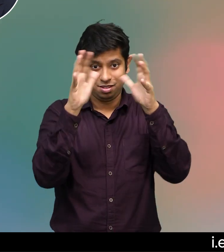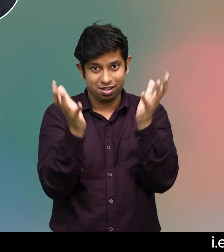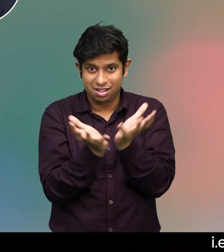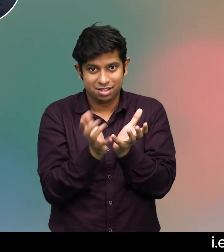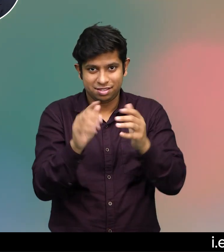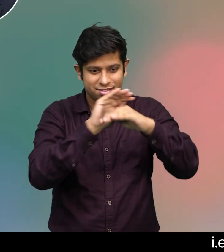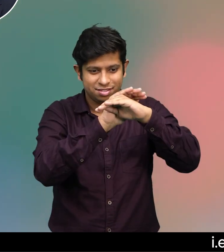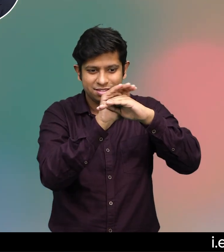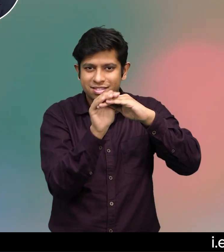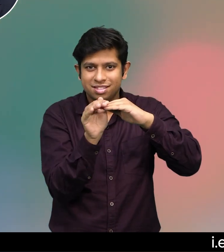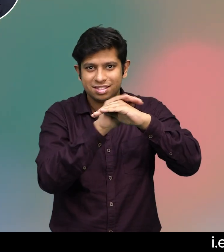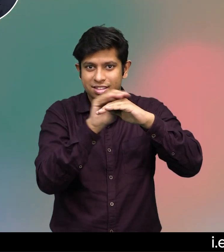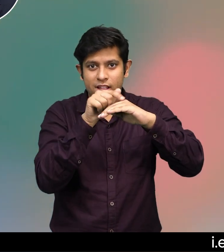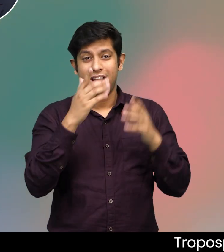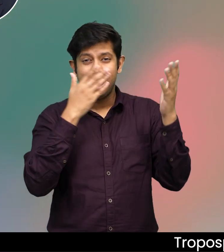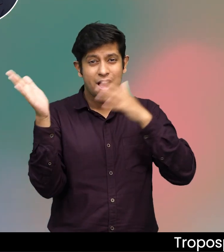is